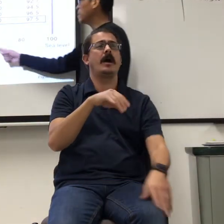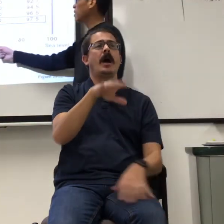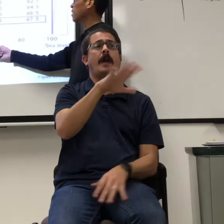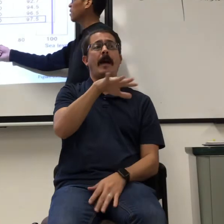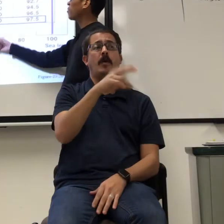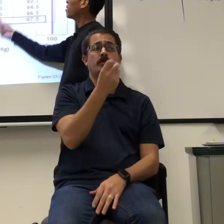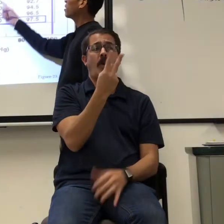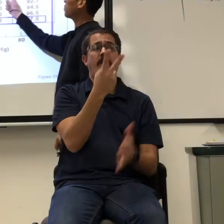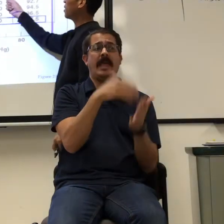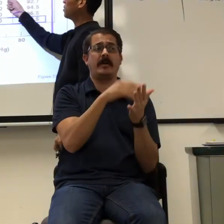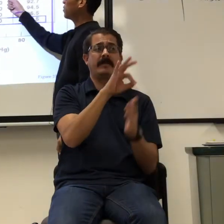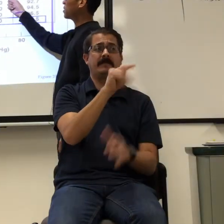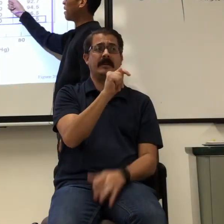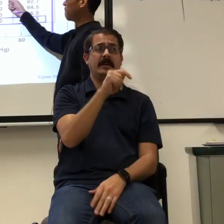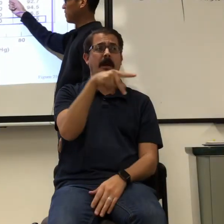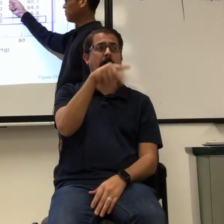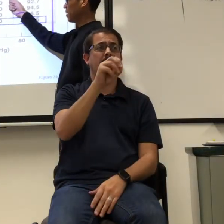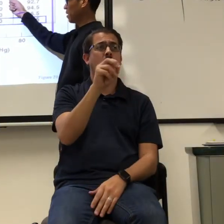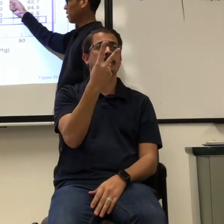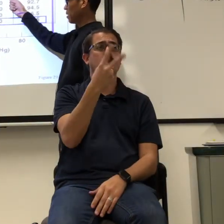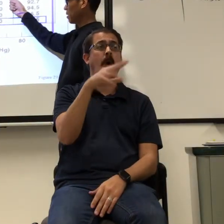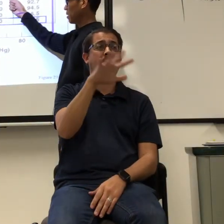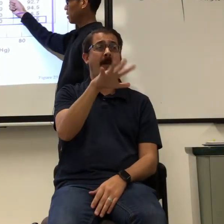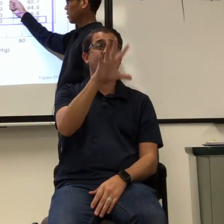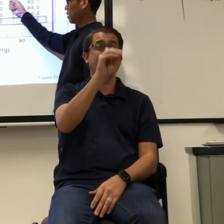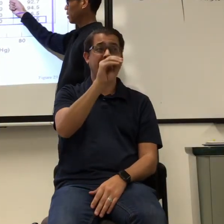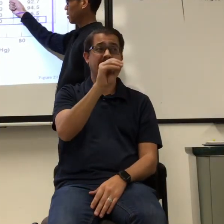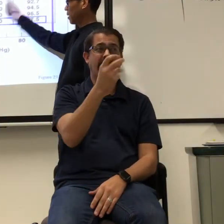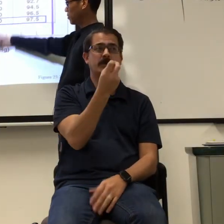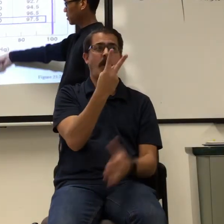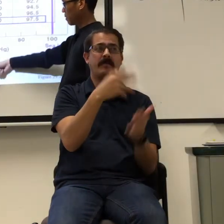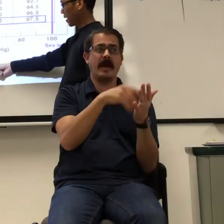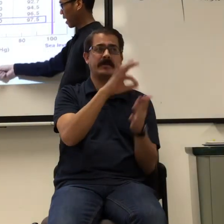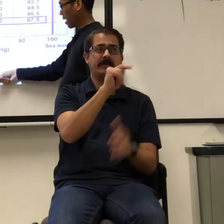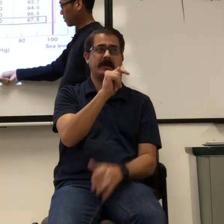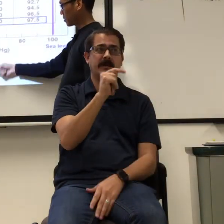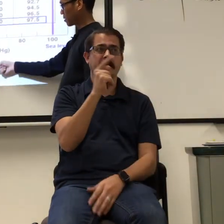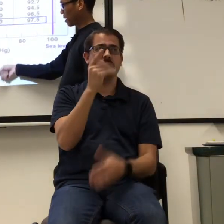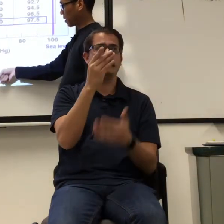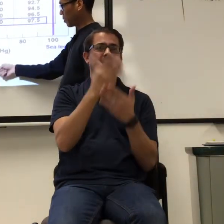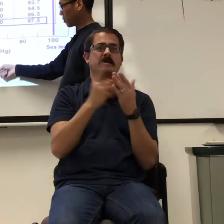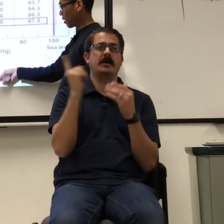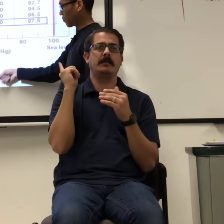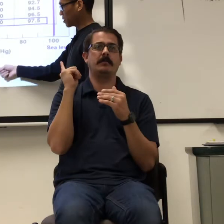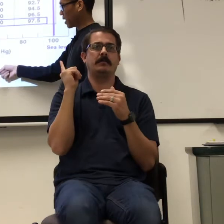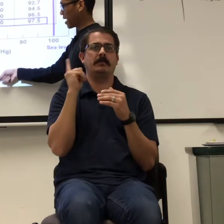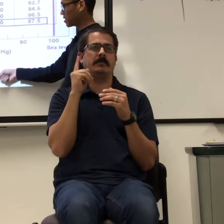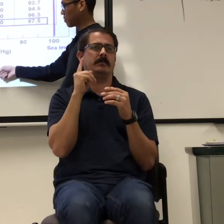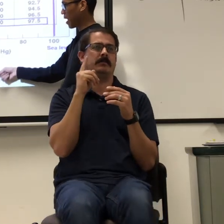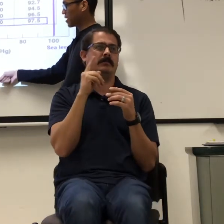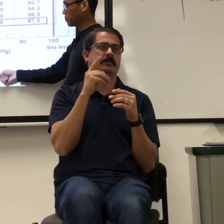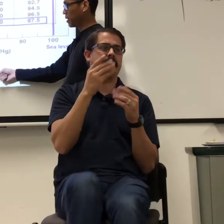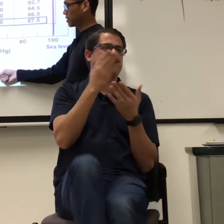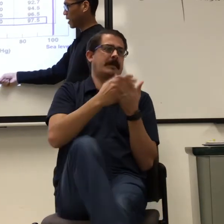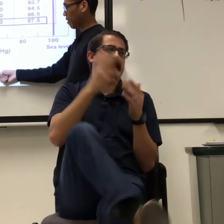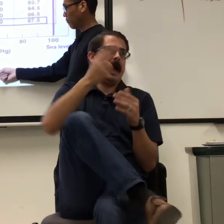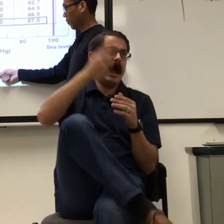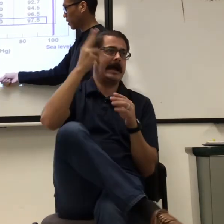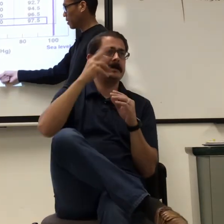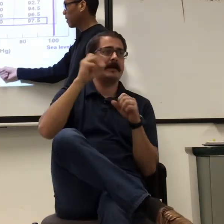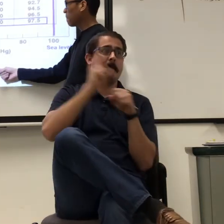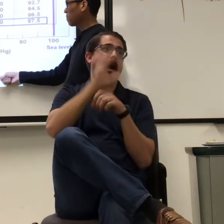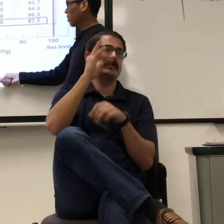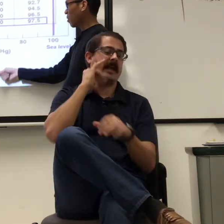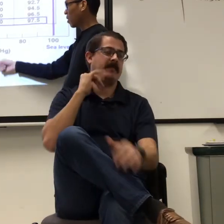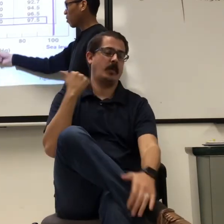feet, PO2 is about 50. And here's some like high, this is kind of put it in reference, some of the highest peaks in